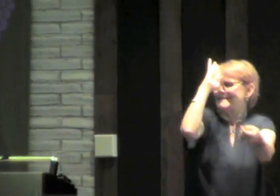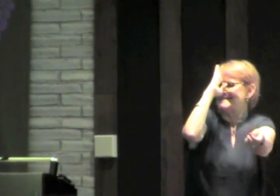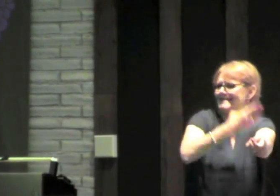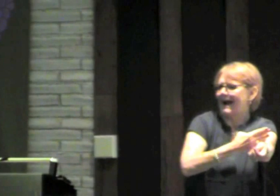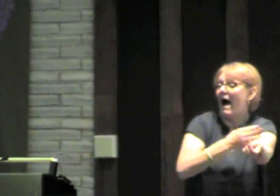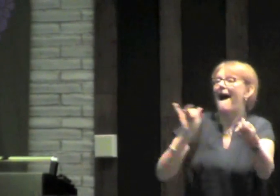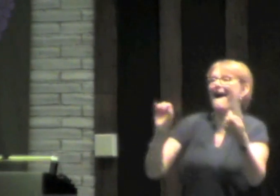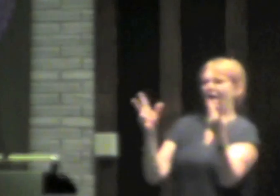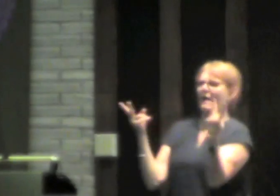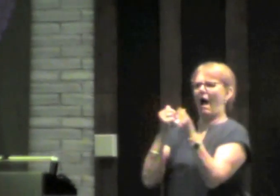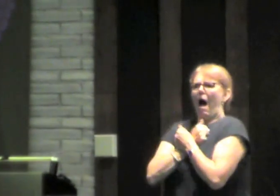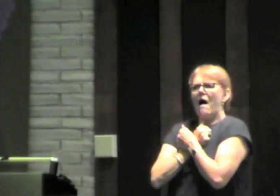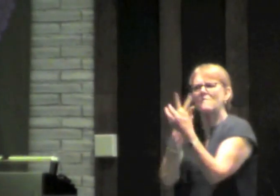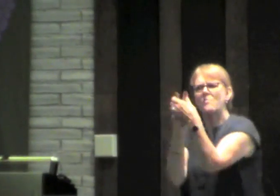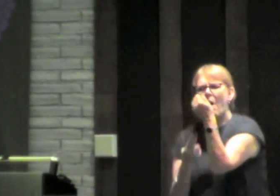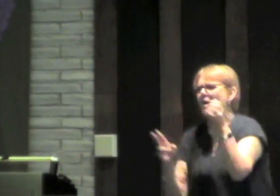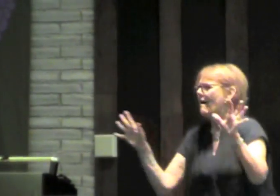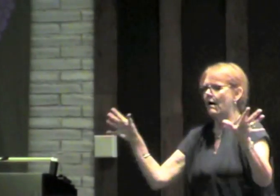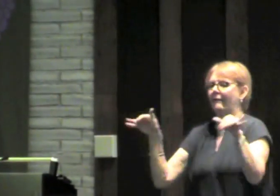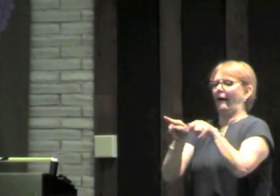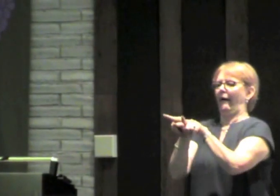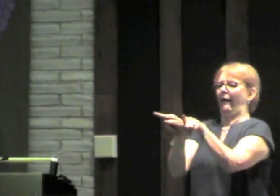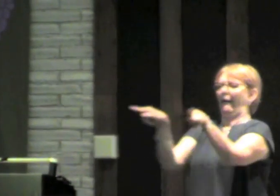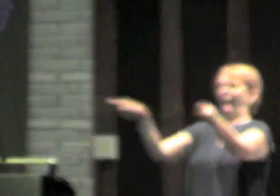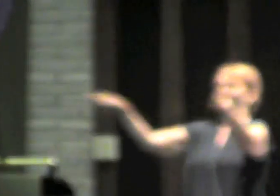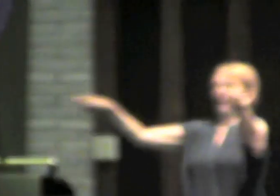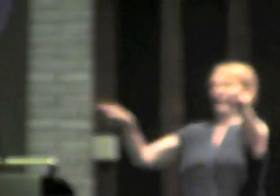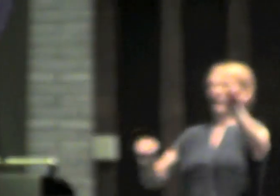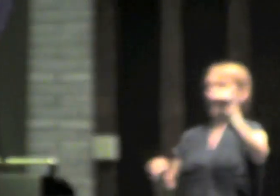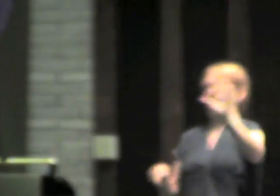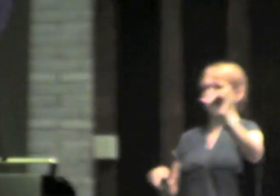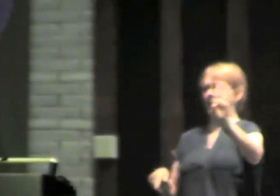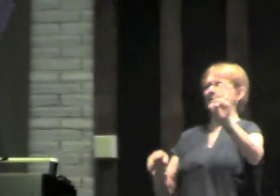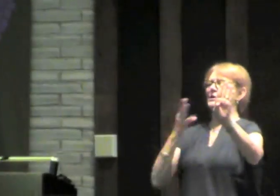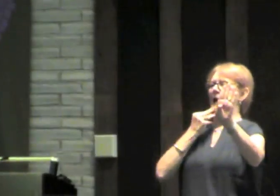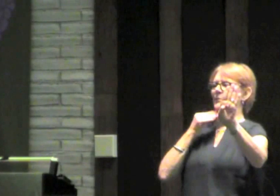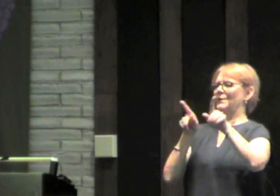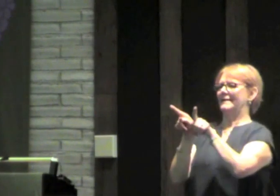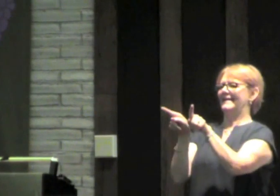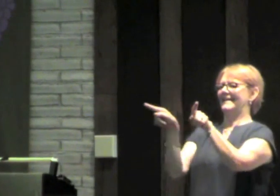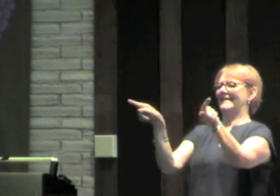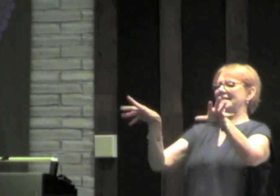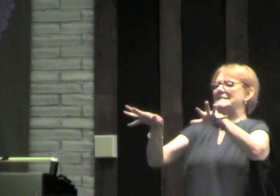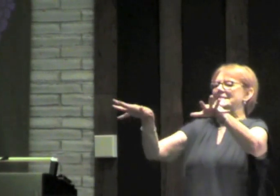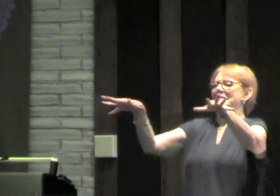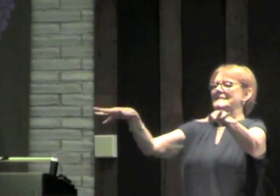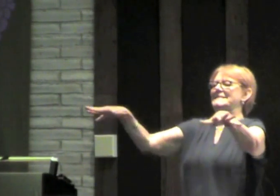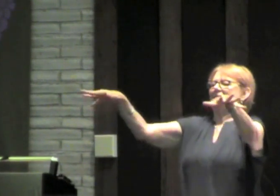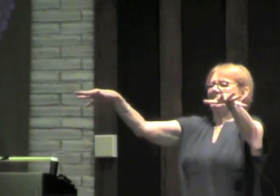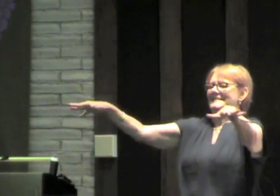had slept with his maidservant Hagar and had the boy. Well, anyway, this is where that happened, and this is where the dividing